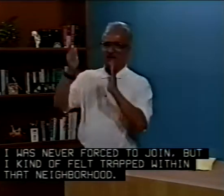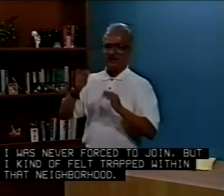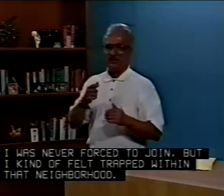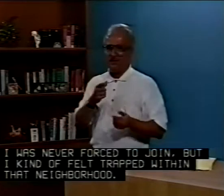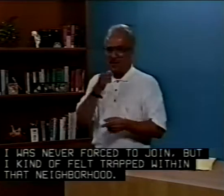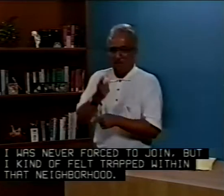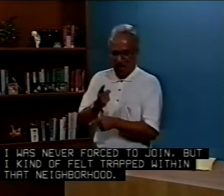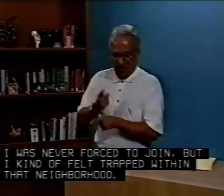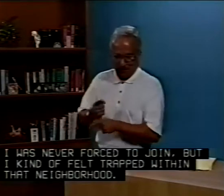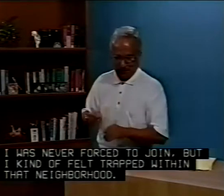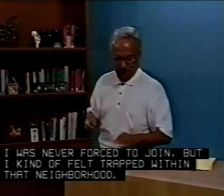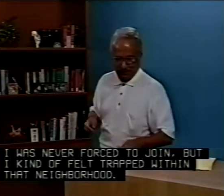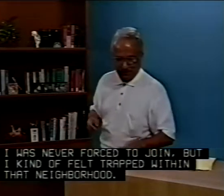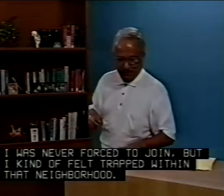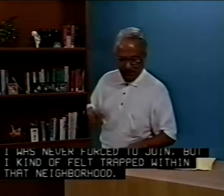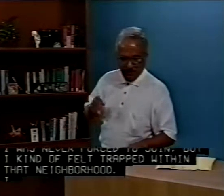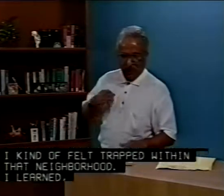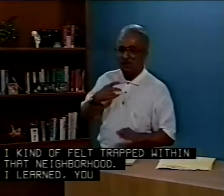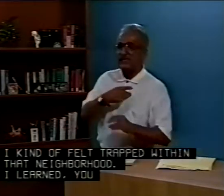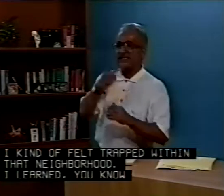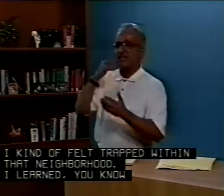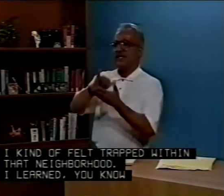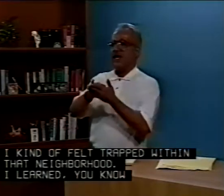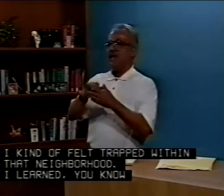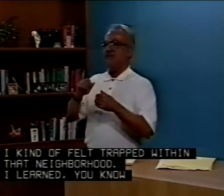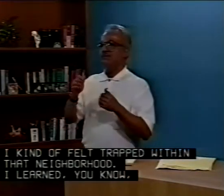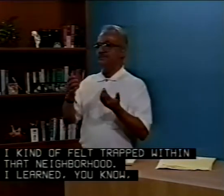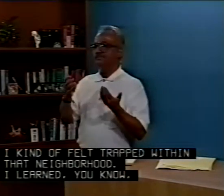know, illegal and improper activity.